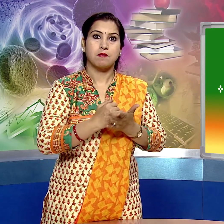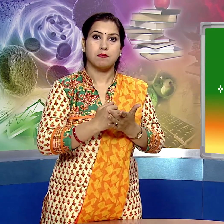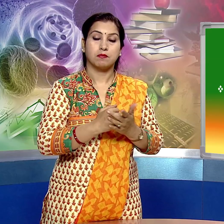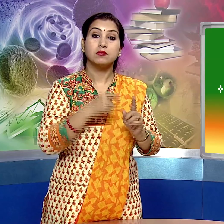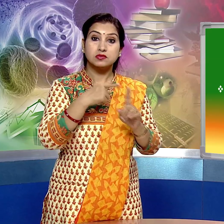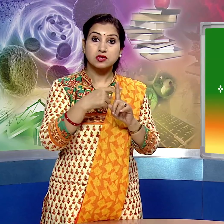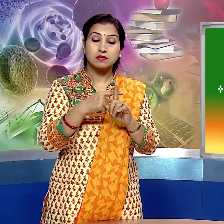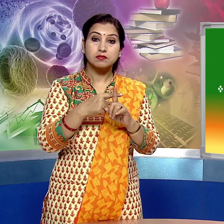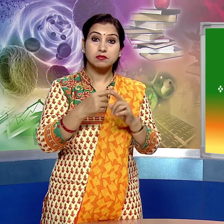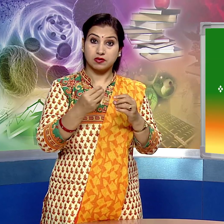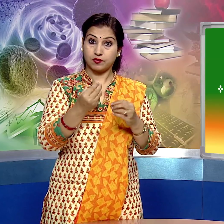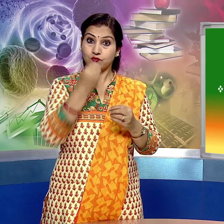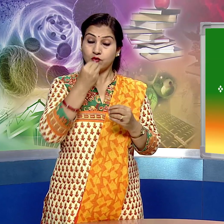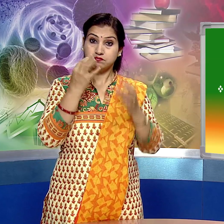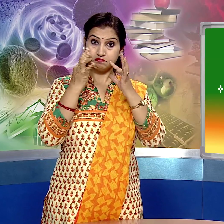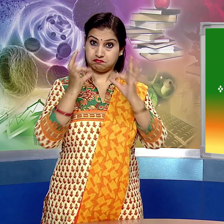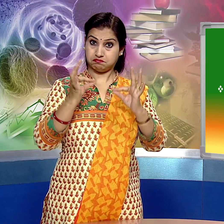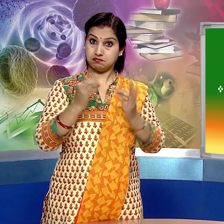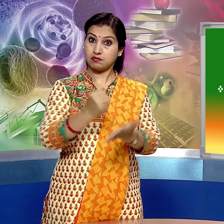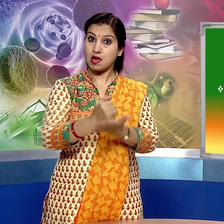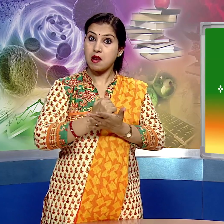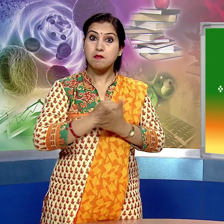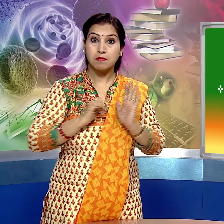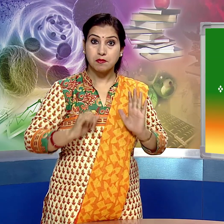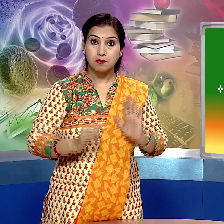It also helps to make food tasty.